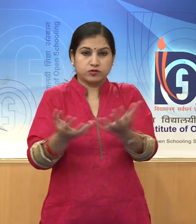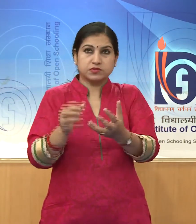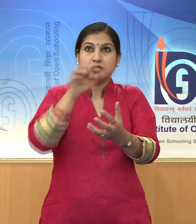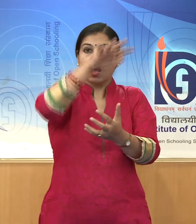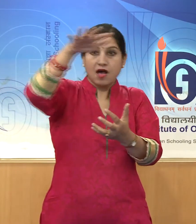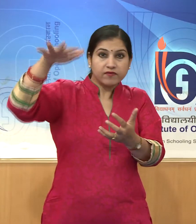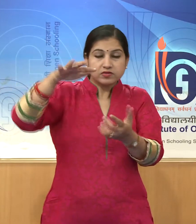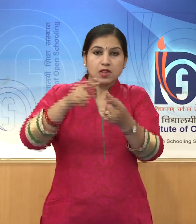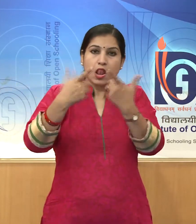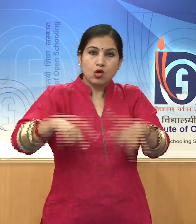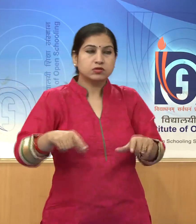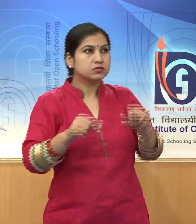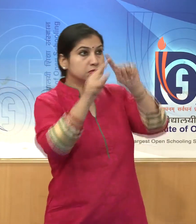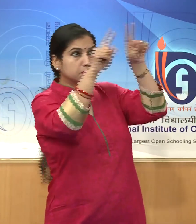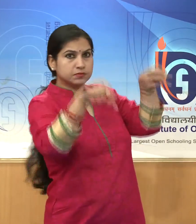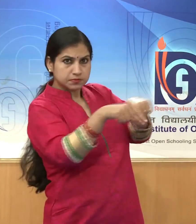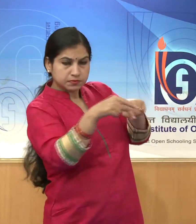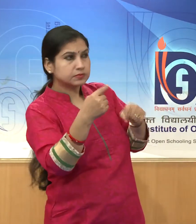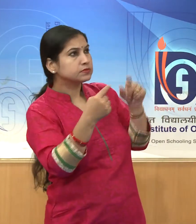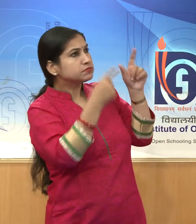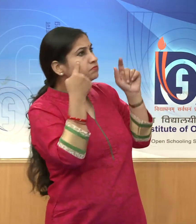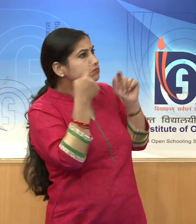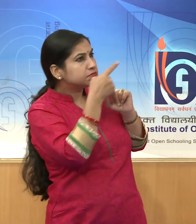The images in the picture are